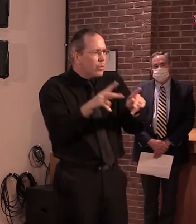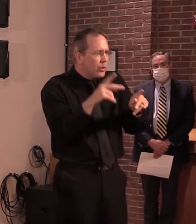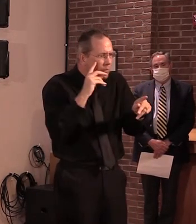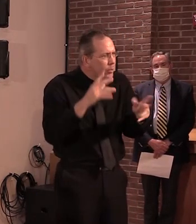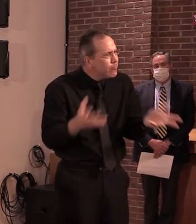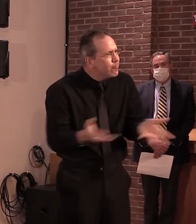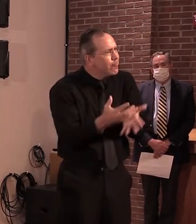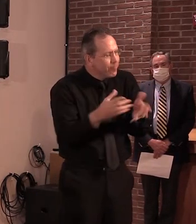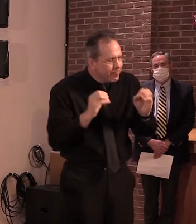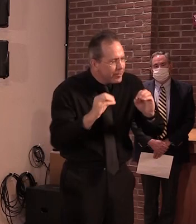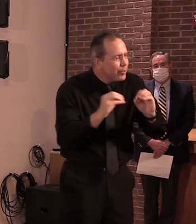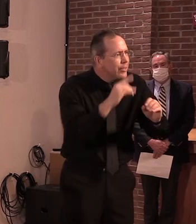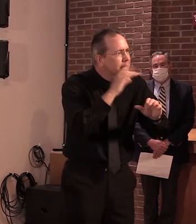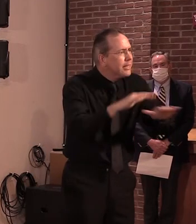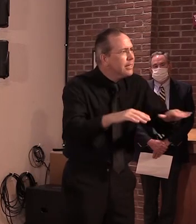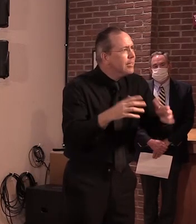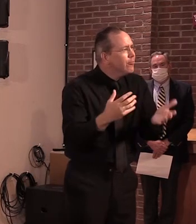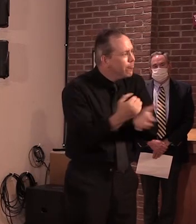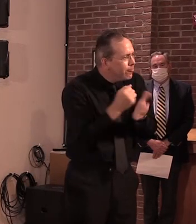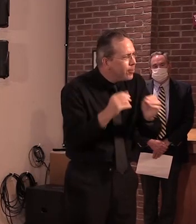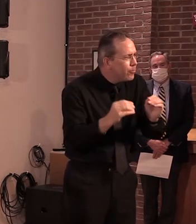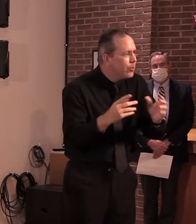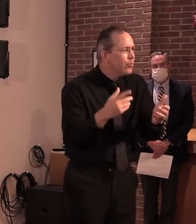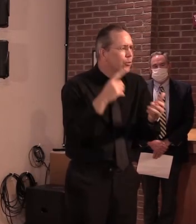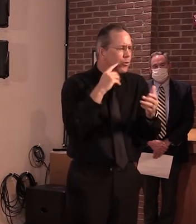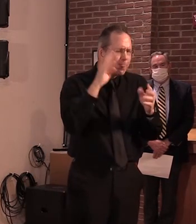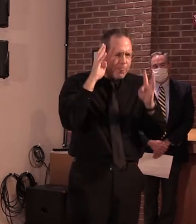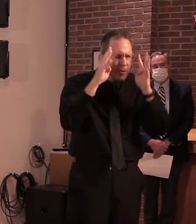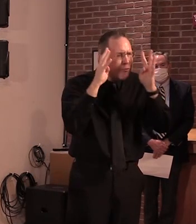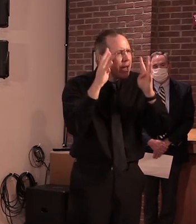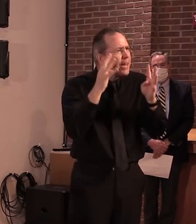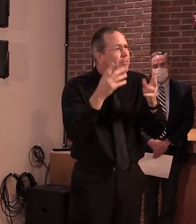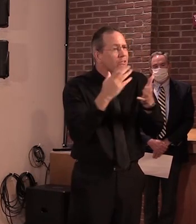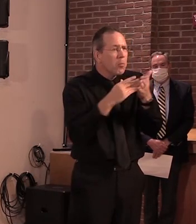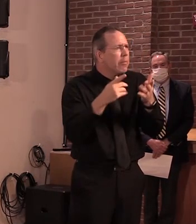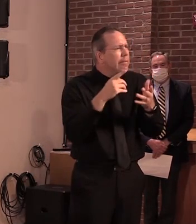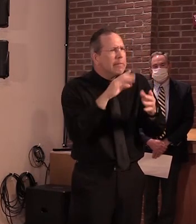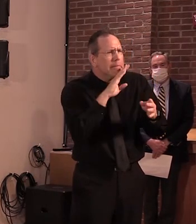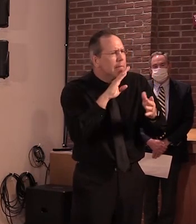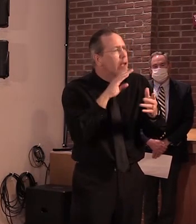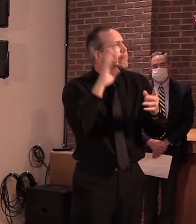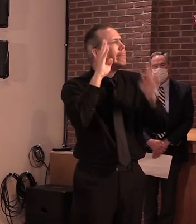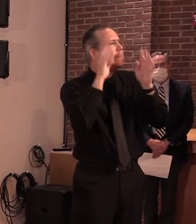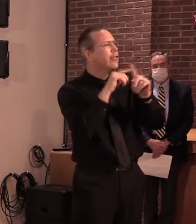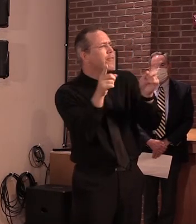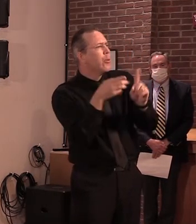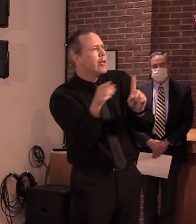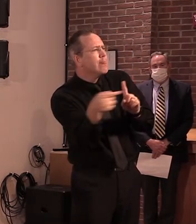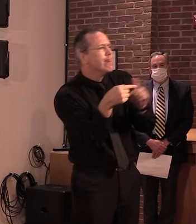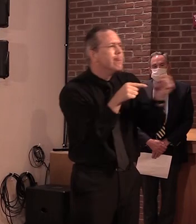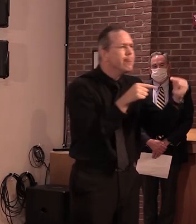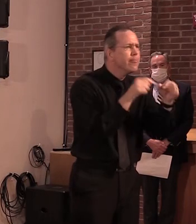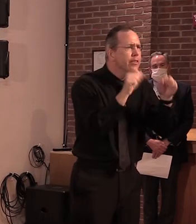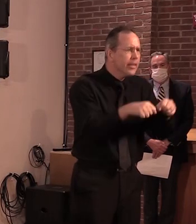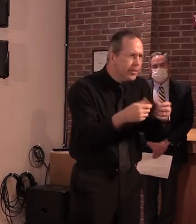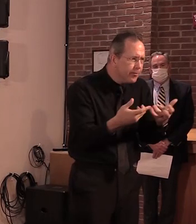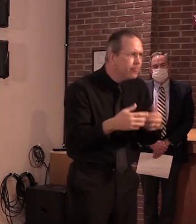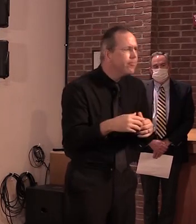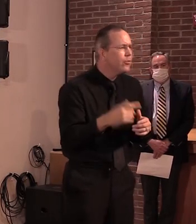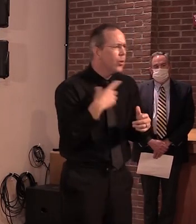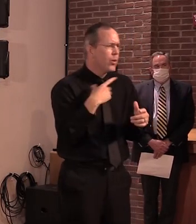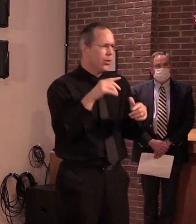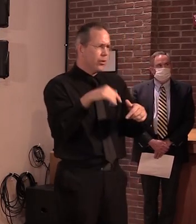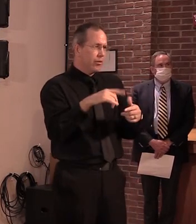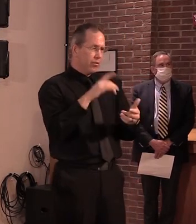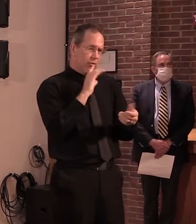flexible, creative, and resilient. And we know they are 100% committed to giving our kids